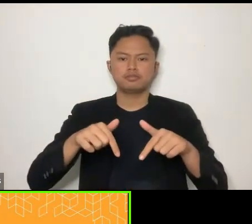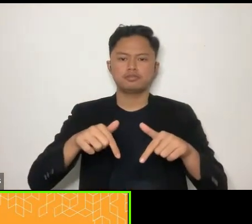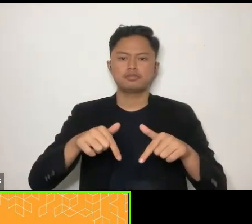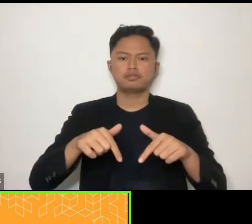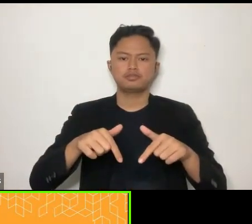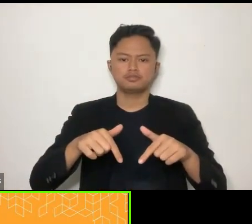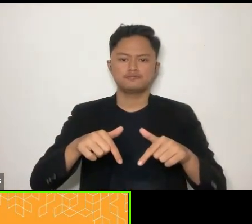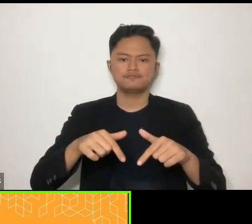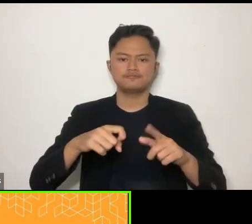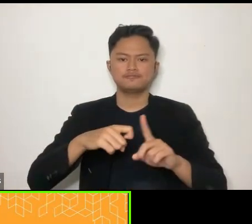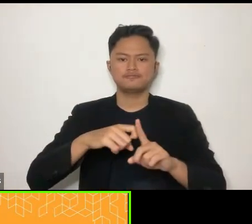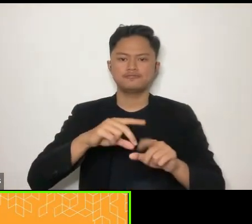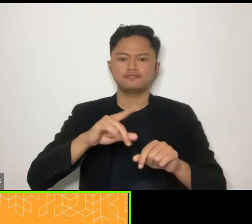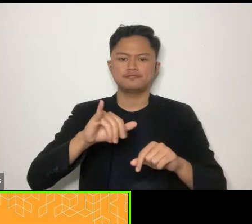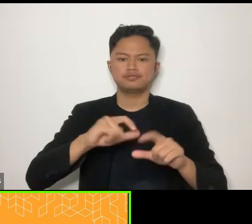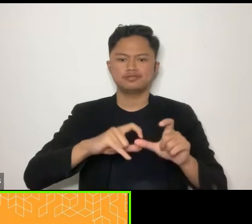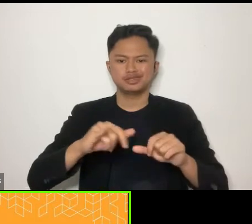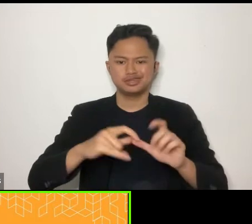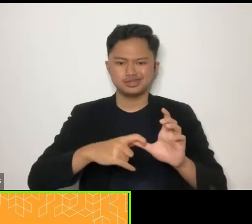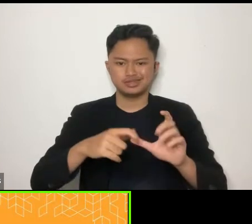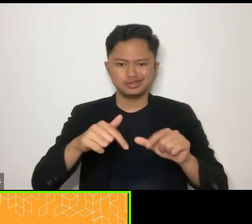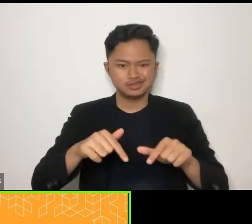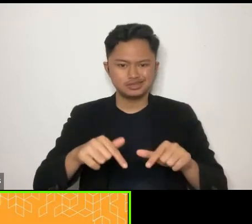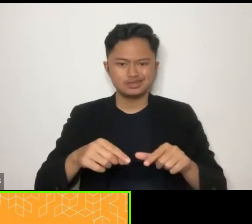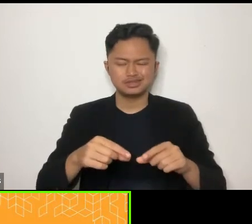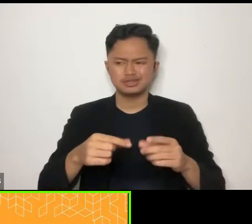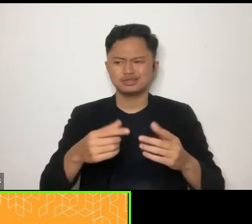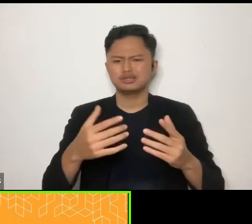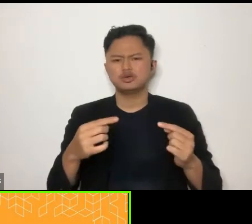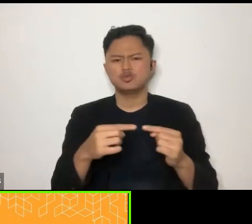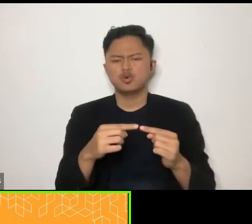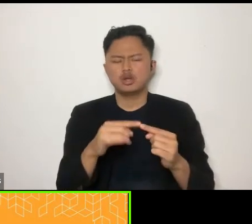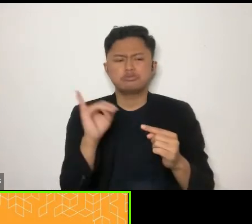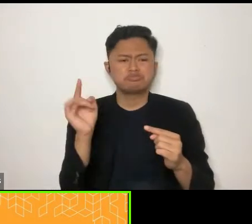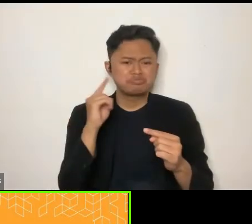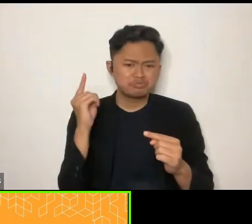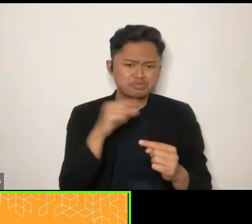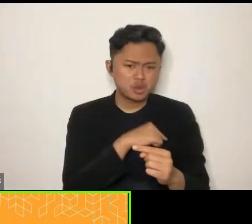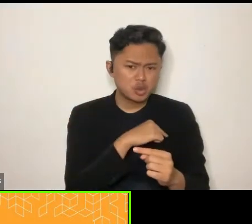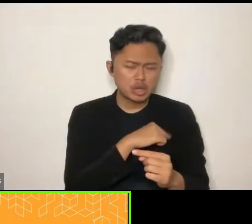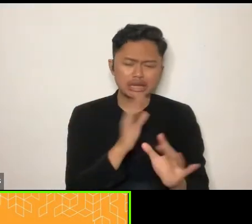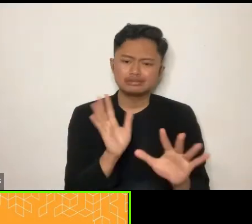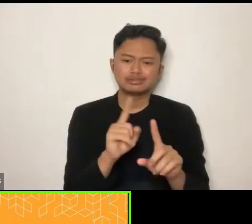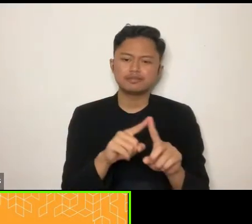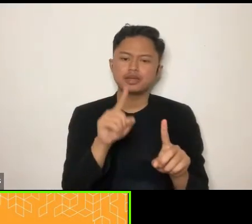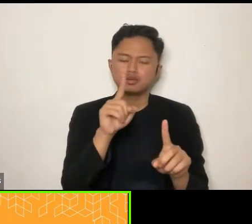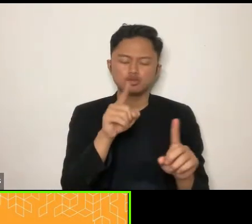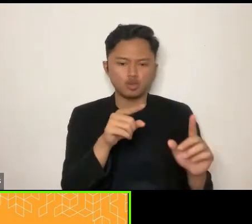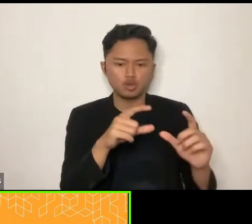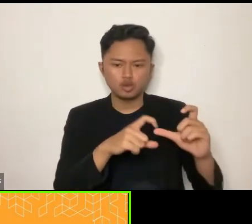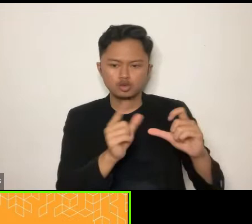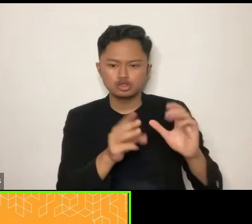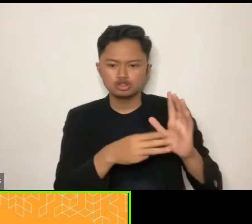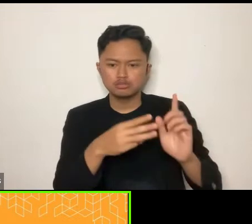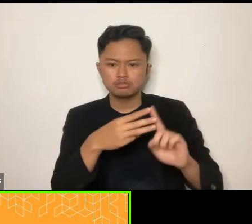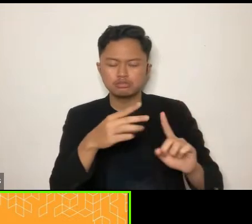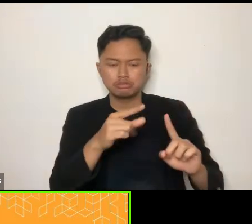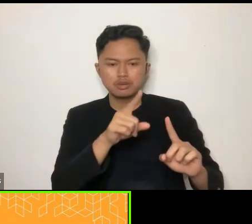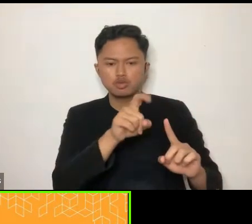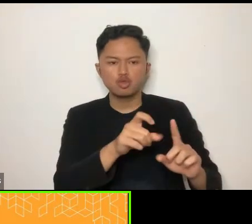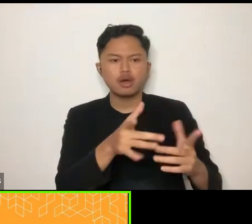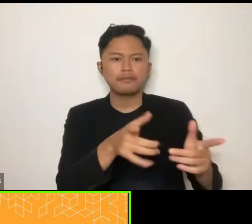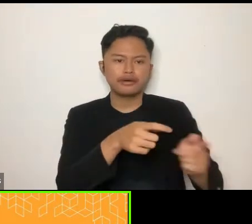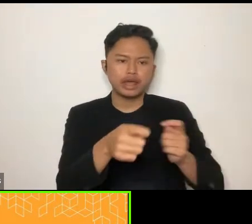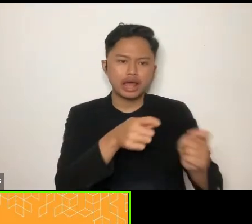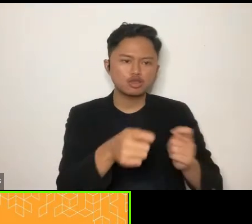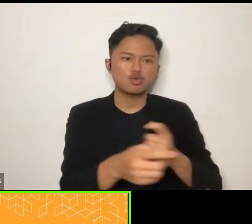is not internal affairs. It must be solved. It needs to be handled by the